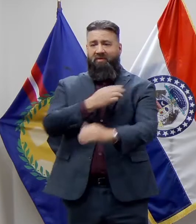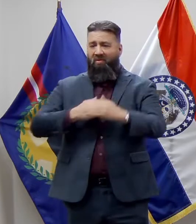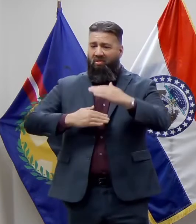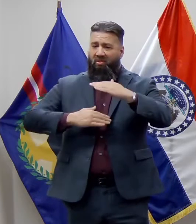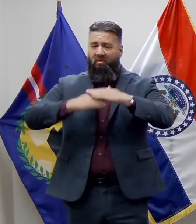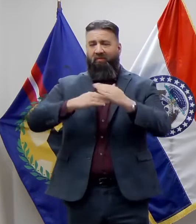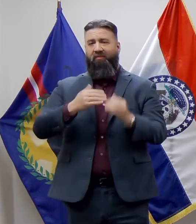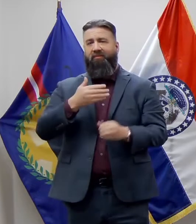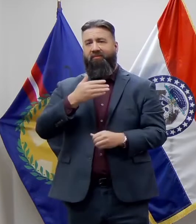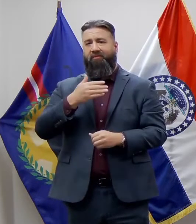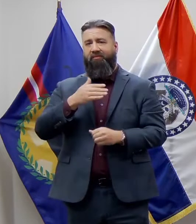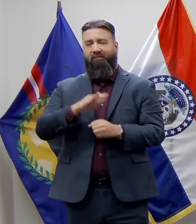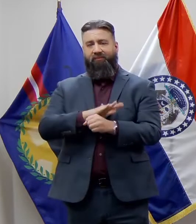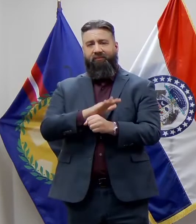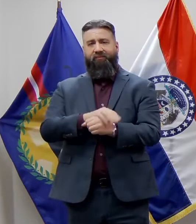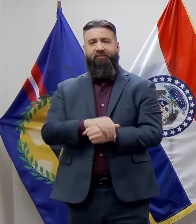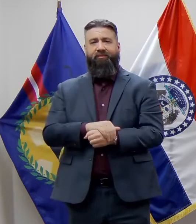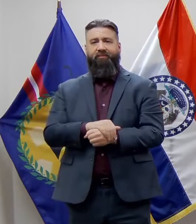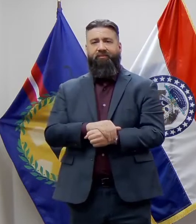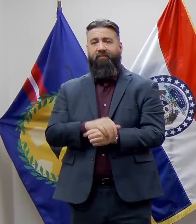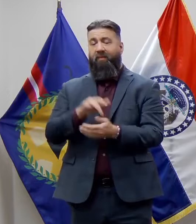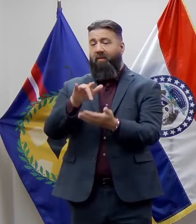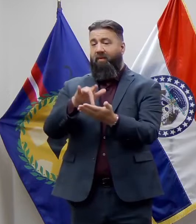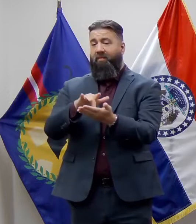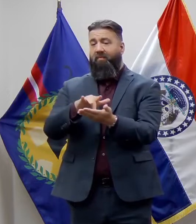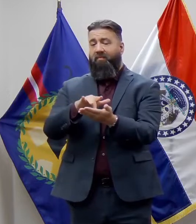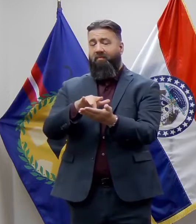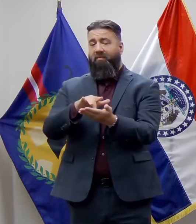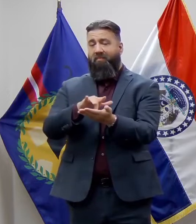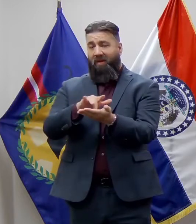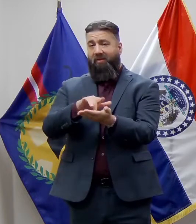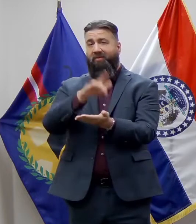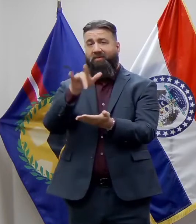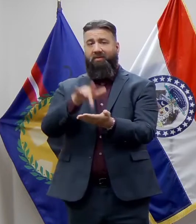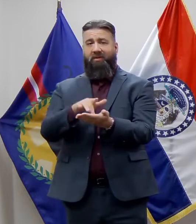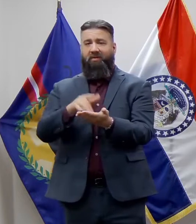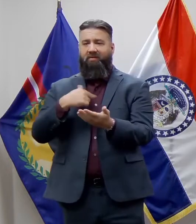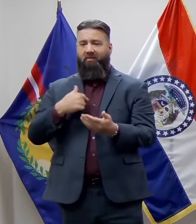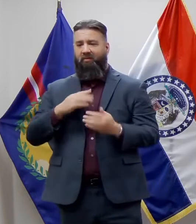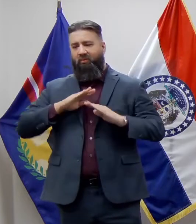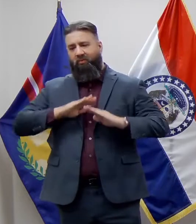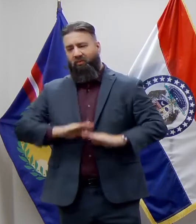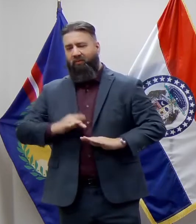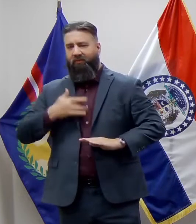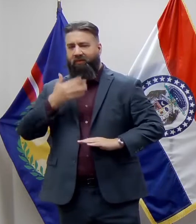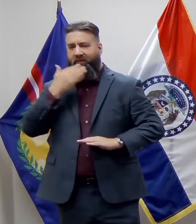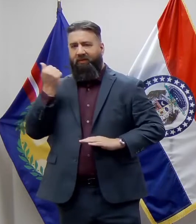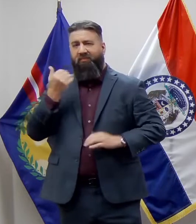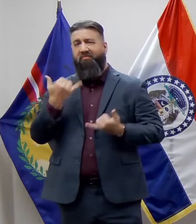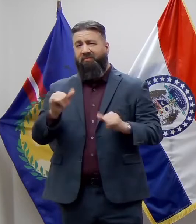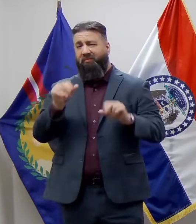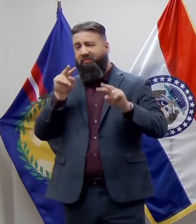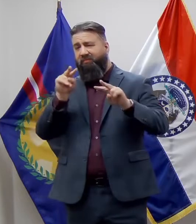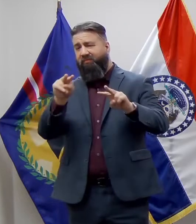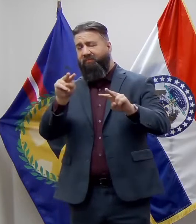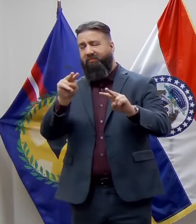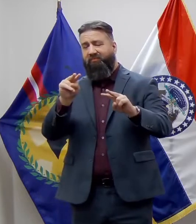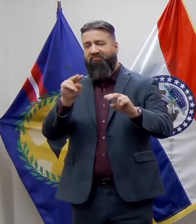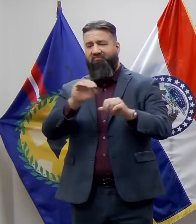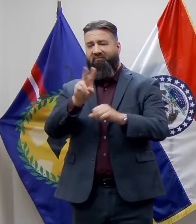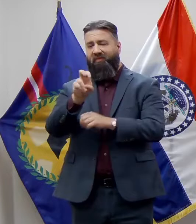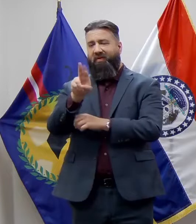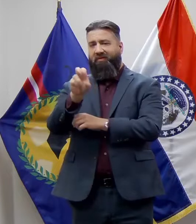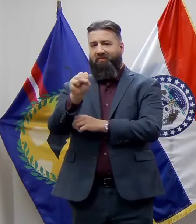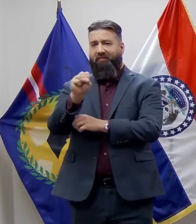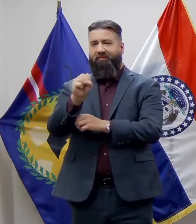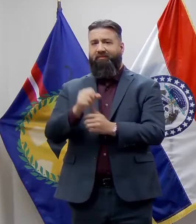capacities. Medical centers are breathing a sigh of relief while keeping a wary eye on the virus, which continues to hospitalize people every